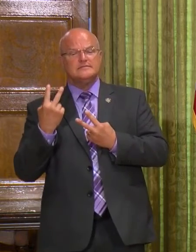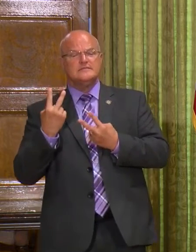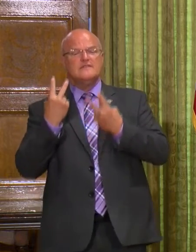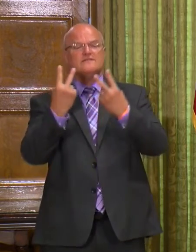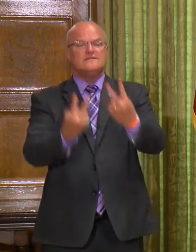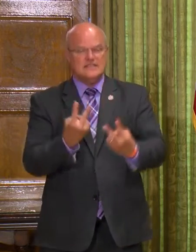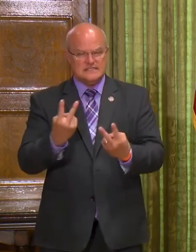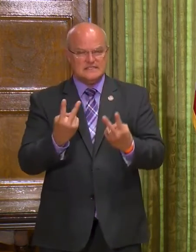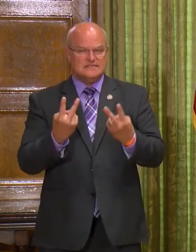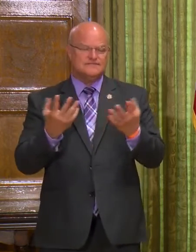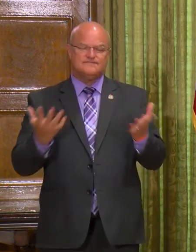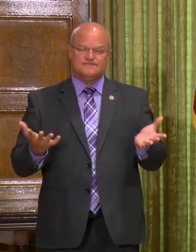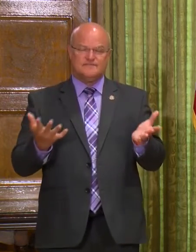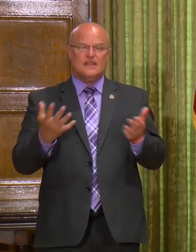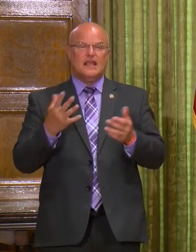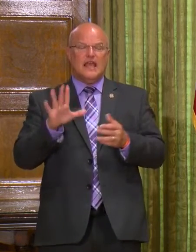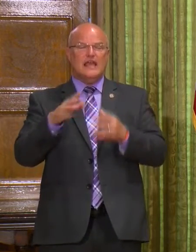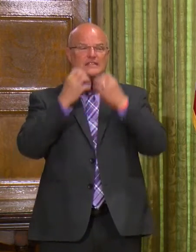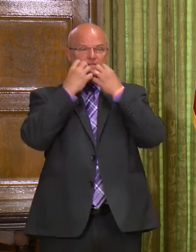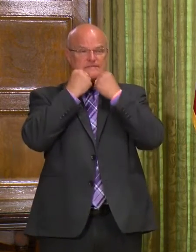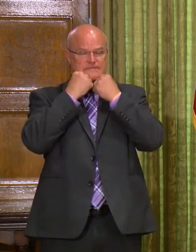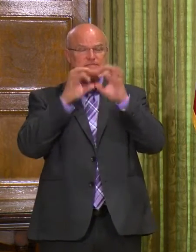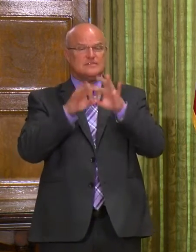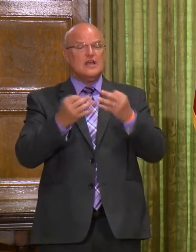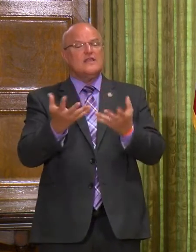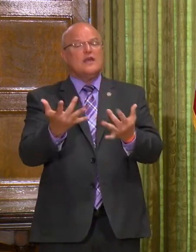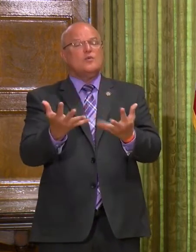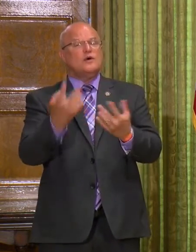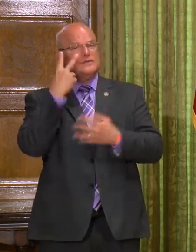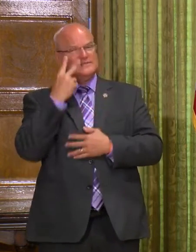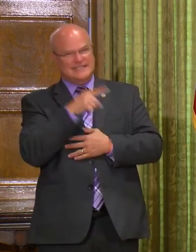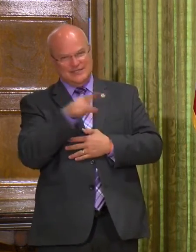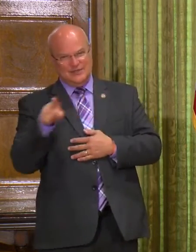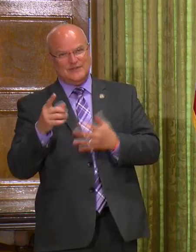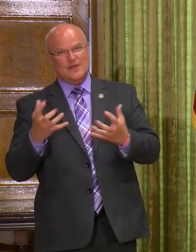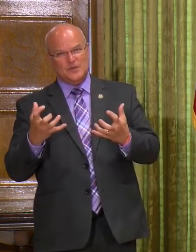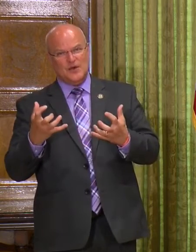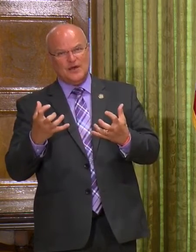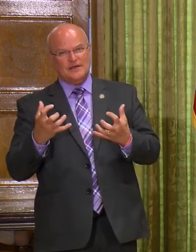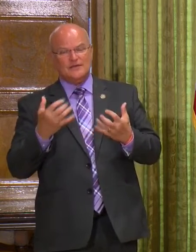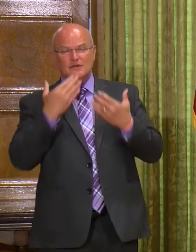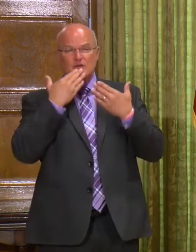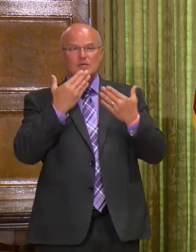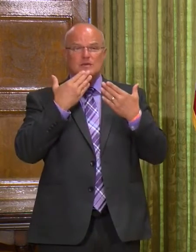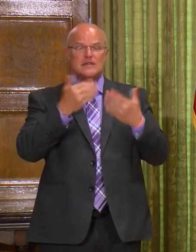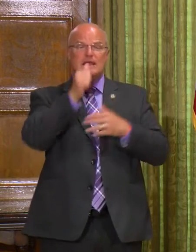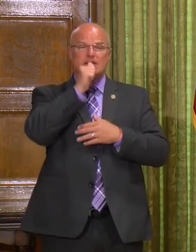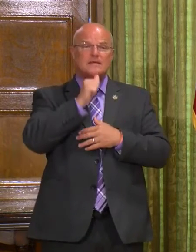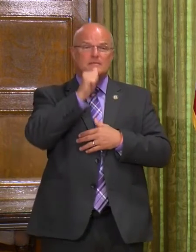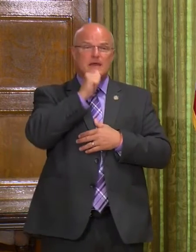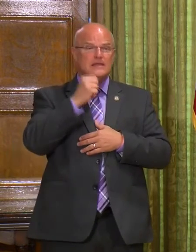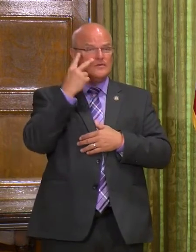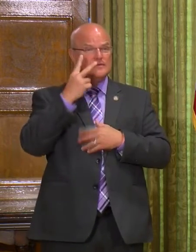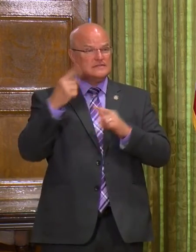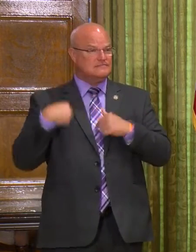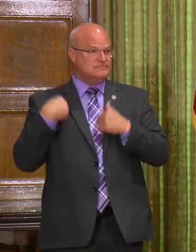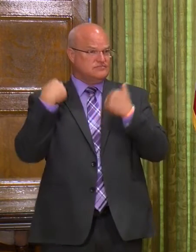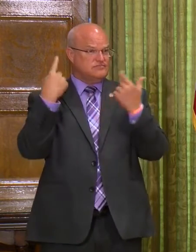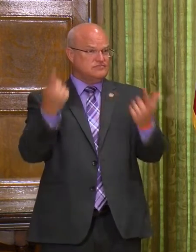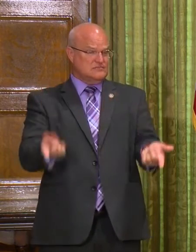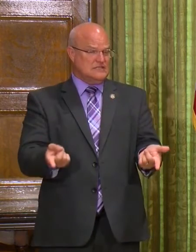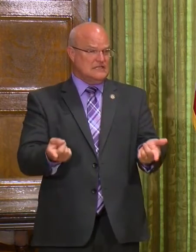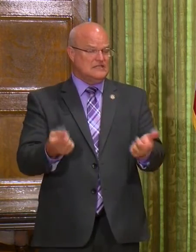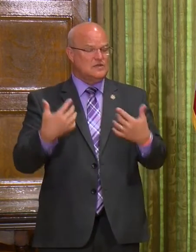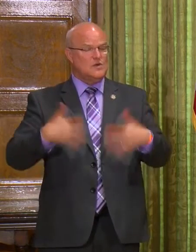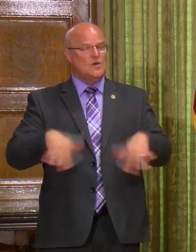in facilities. And your loved ones are waiting even more to see you. We appreciate the patience that we've seen throughout this process.